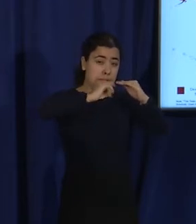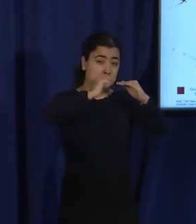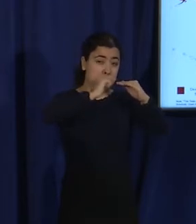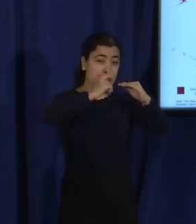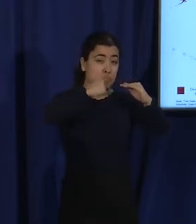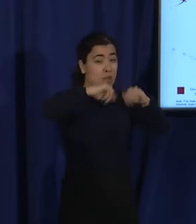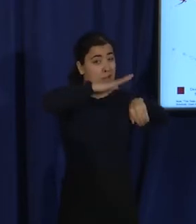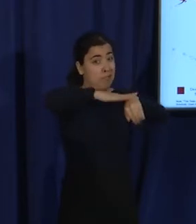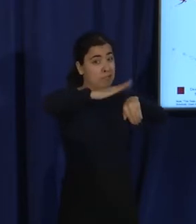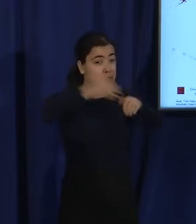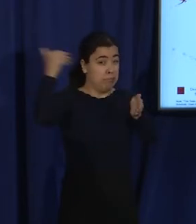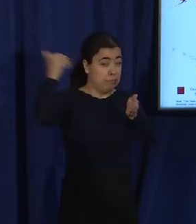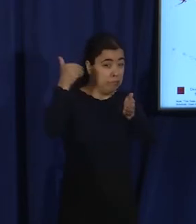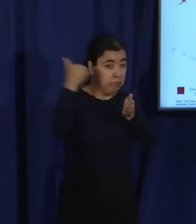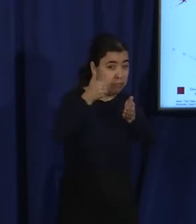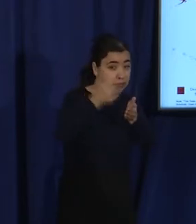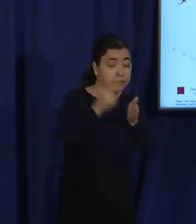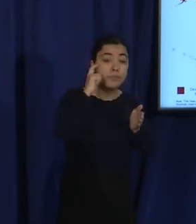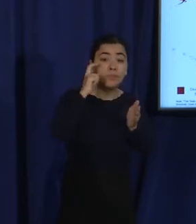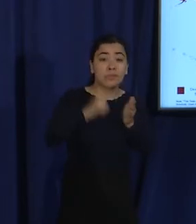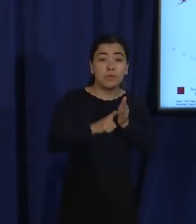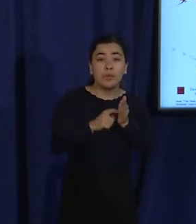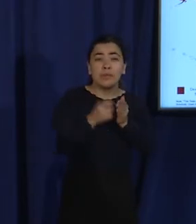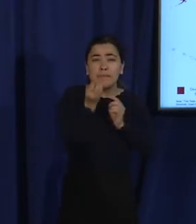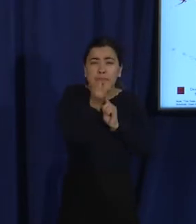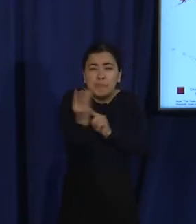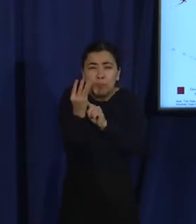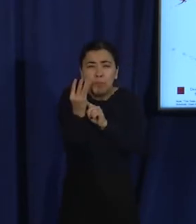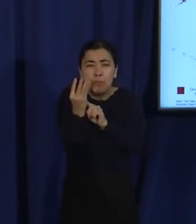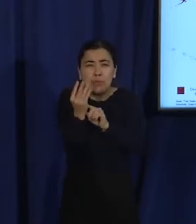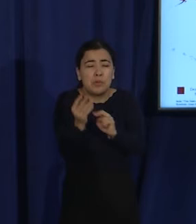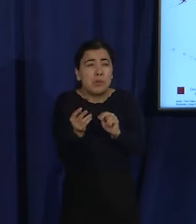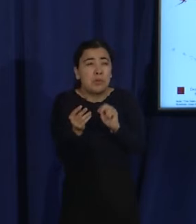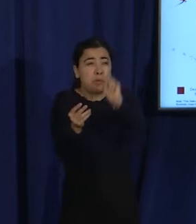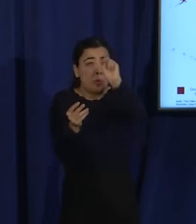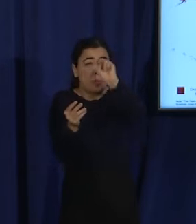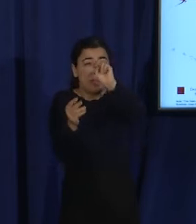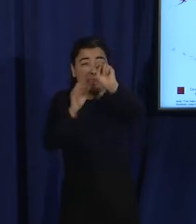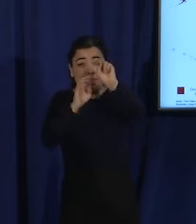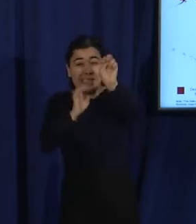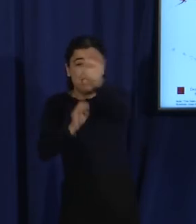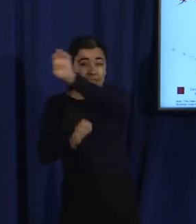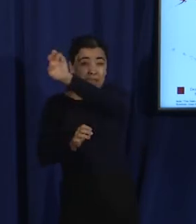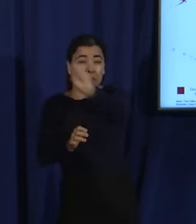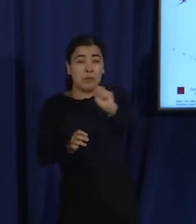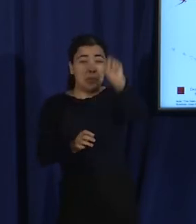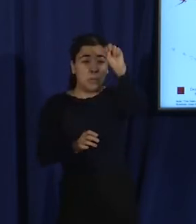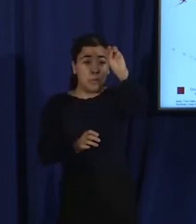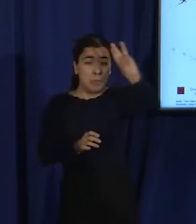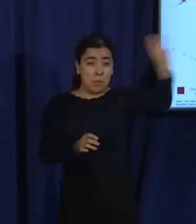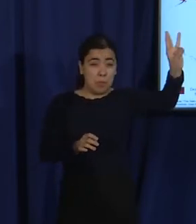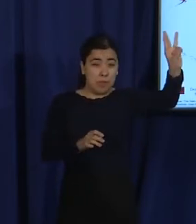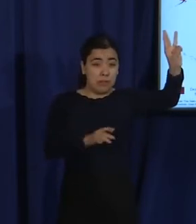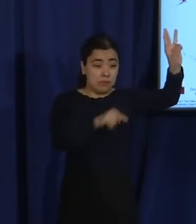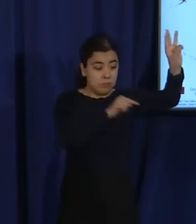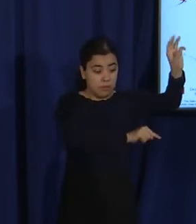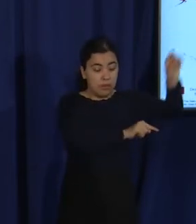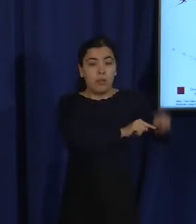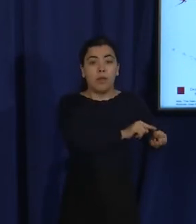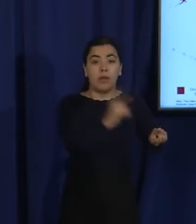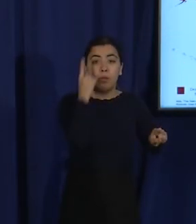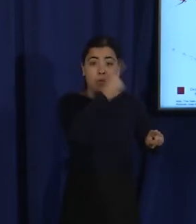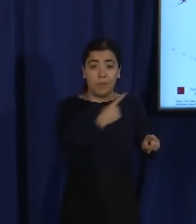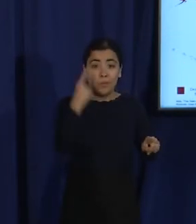see there's just a handful of states in the far northeast, the far northwest, and Hawaii that are below 10 cases